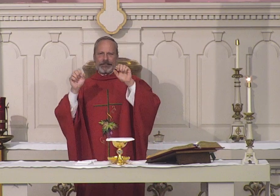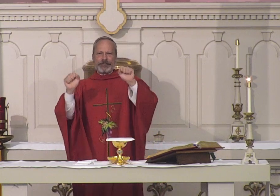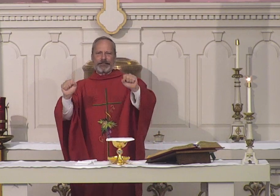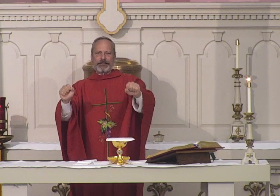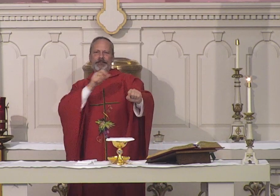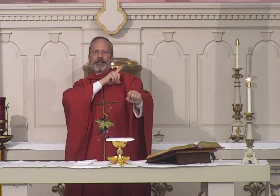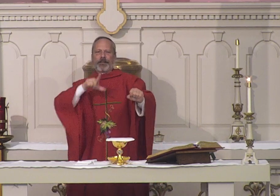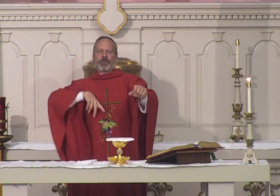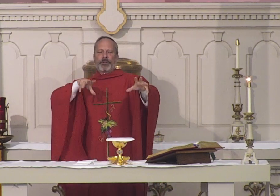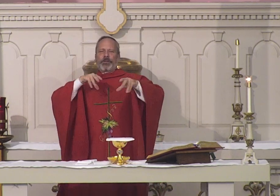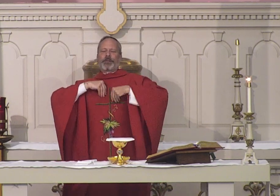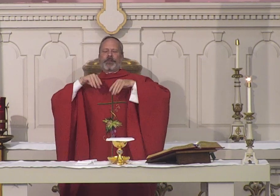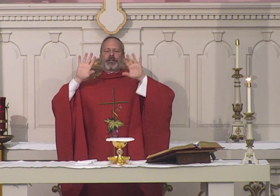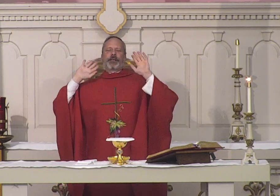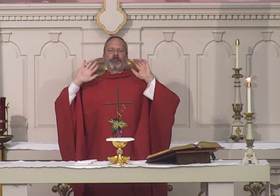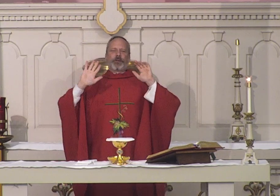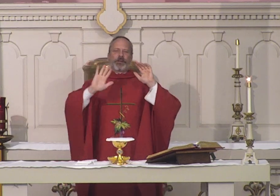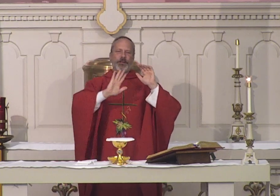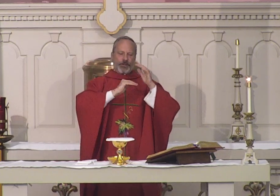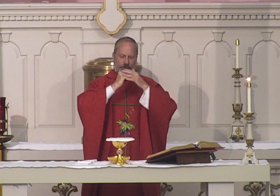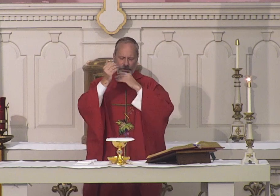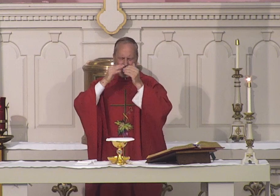Father.